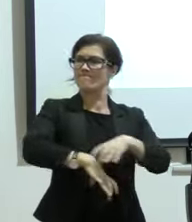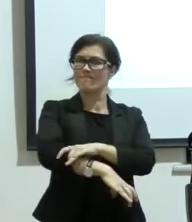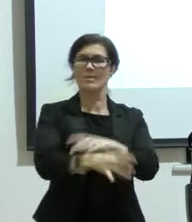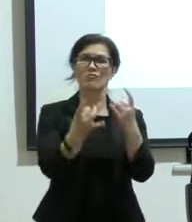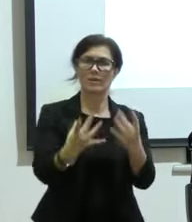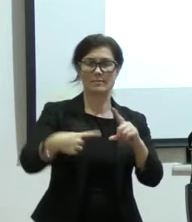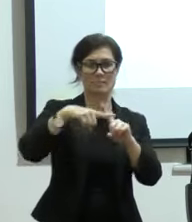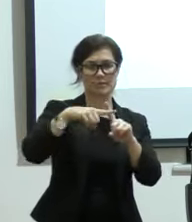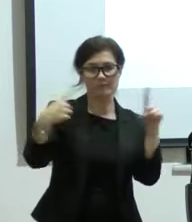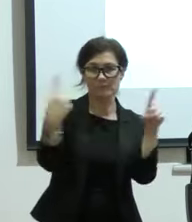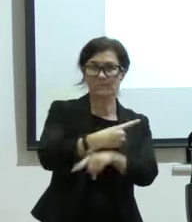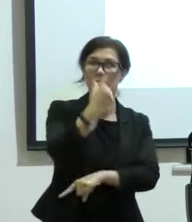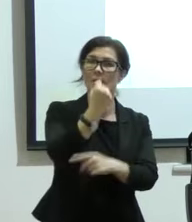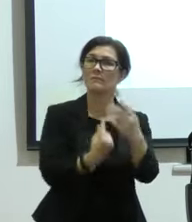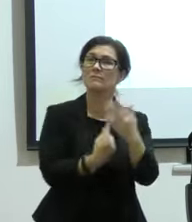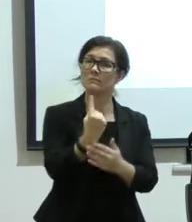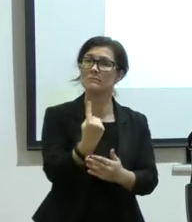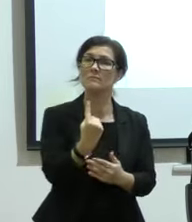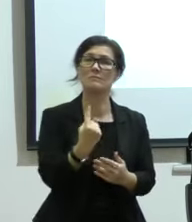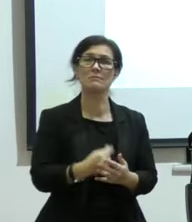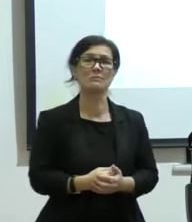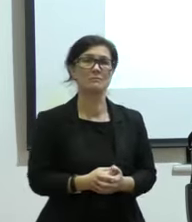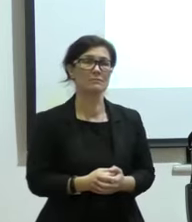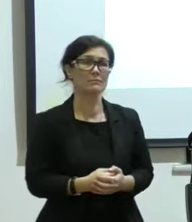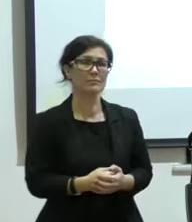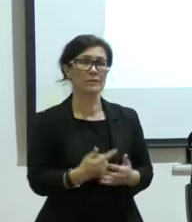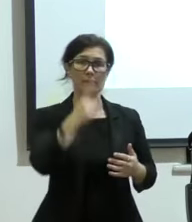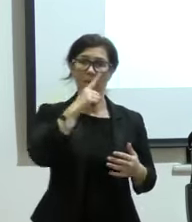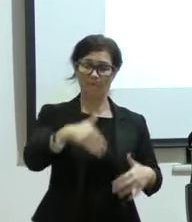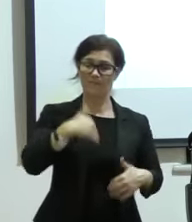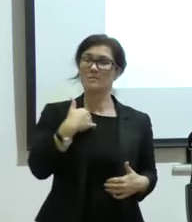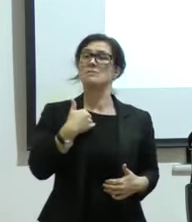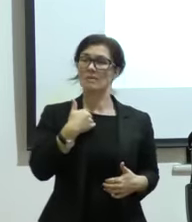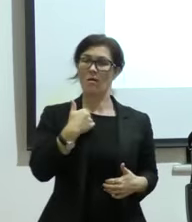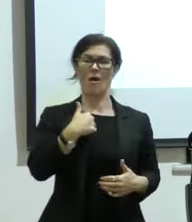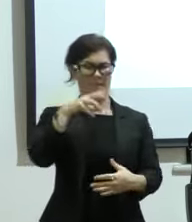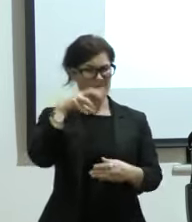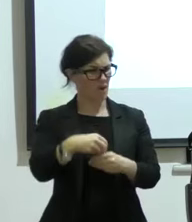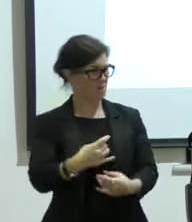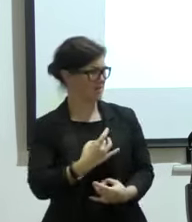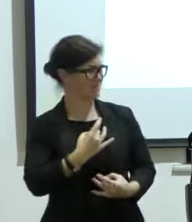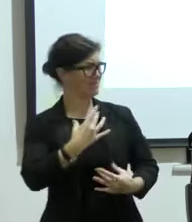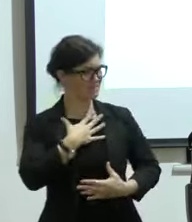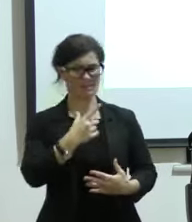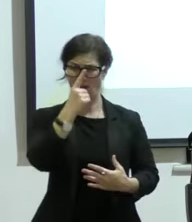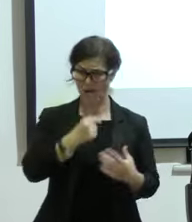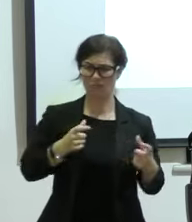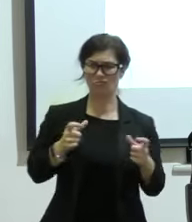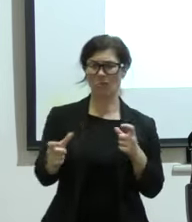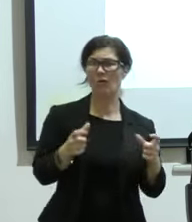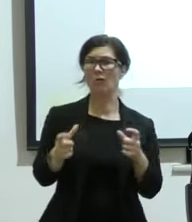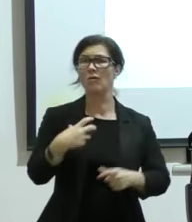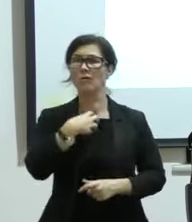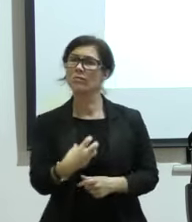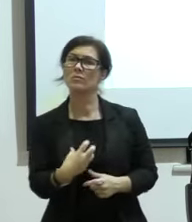positive change this can bring to people's lives. People feel a lot more involved in their life and a lot more in control of